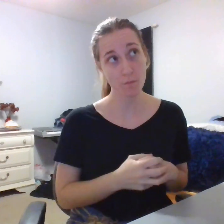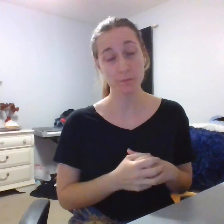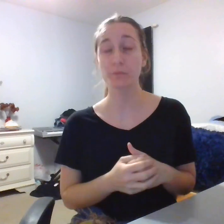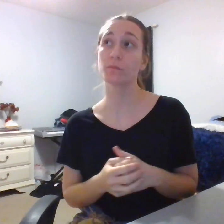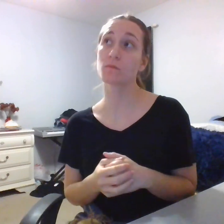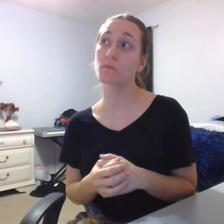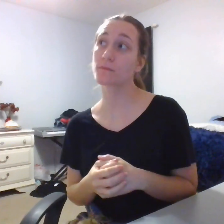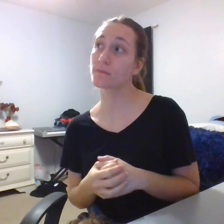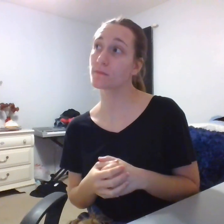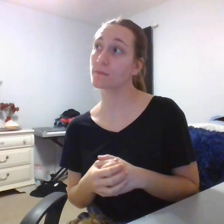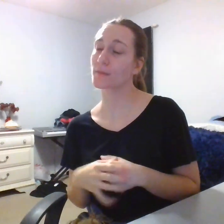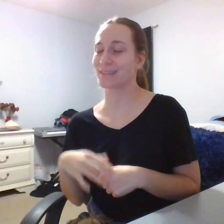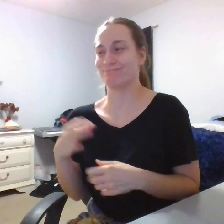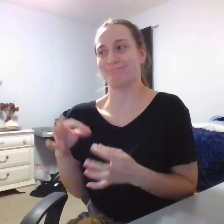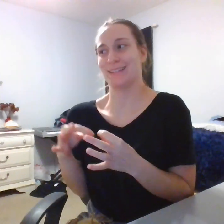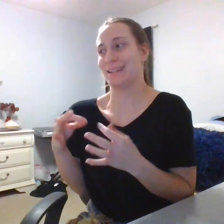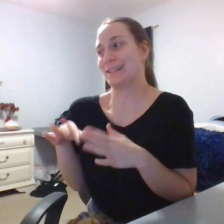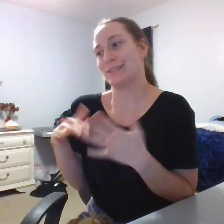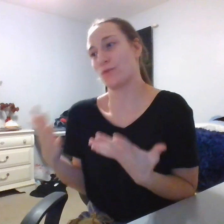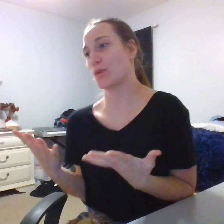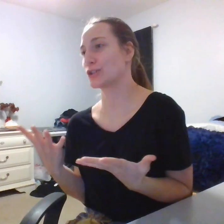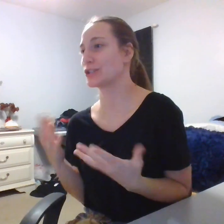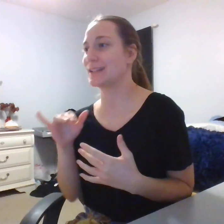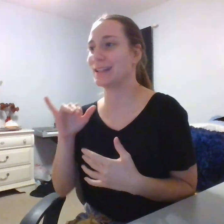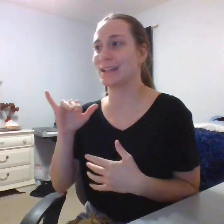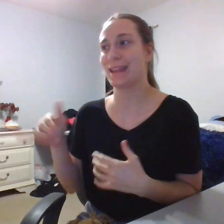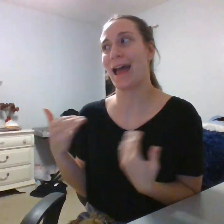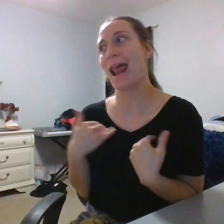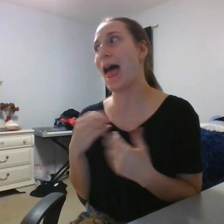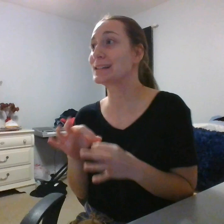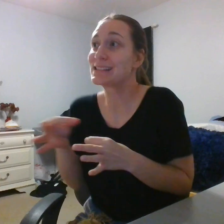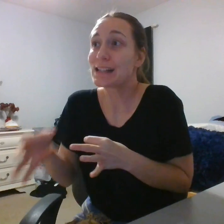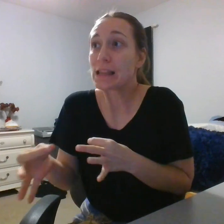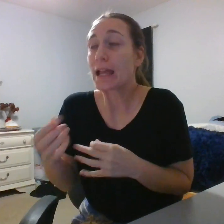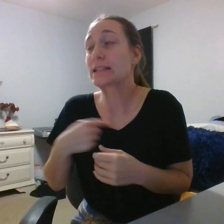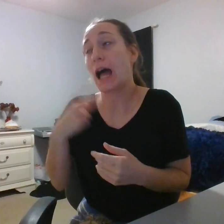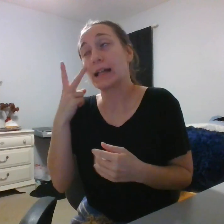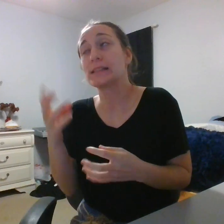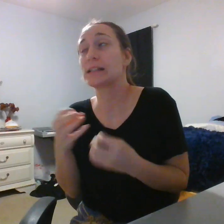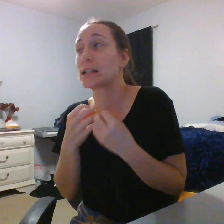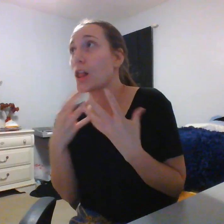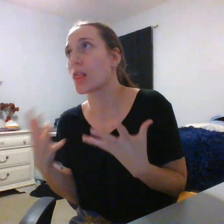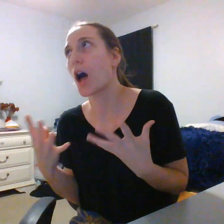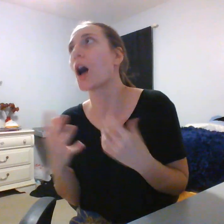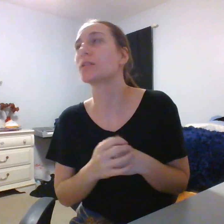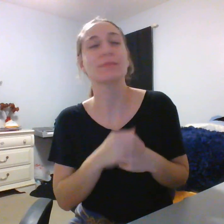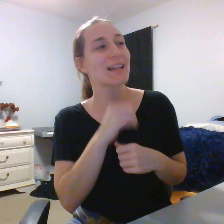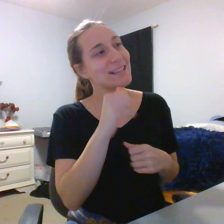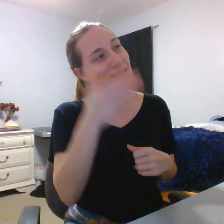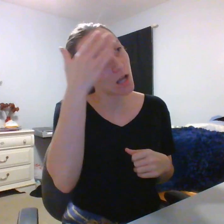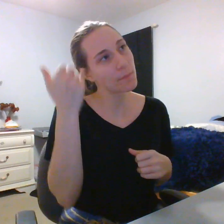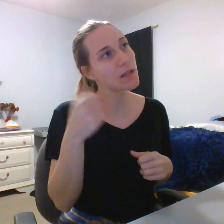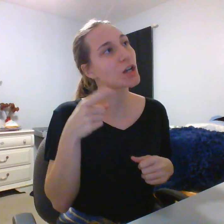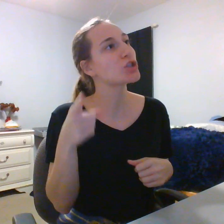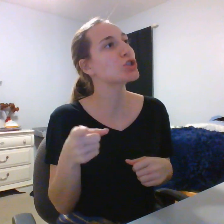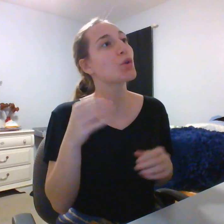I do. Unfortunately, those things always have delays. I see it all the time. It wasn't because Dr. Gray was briefly